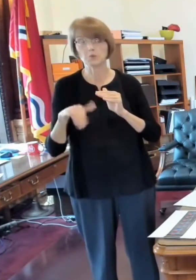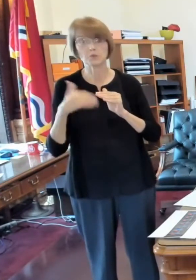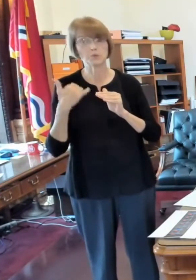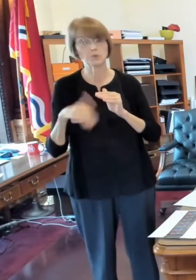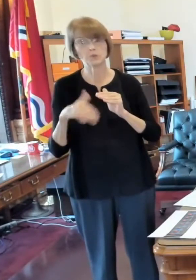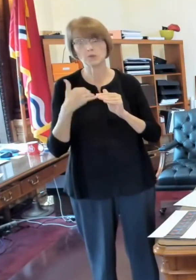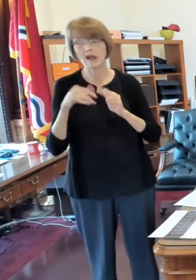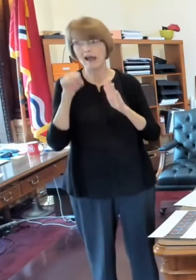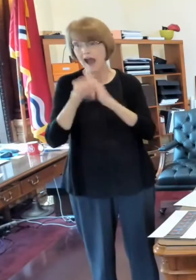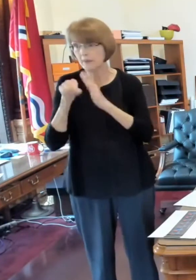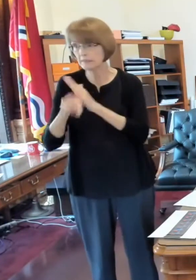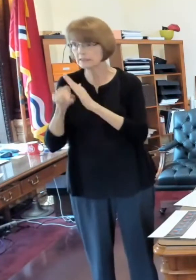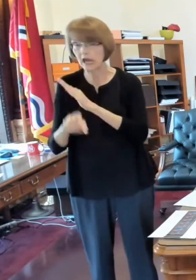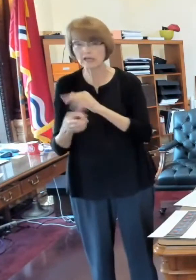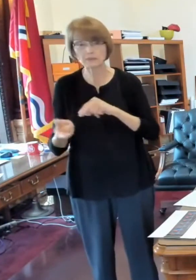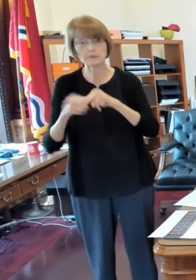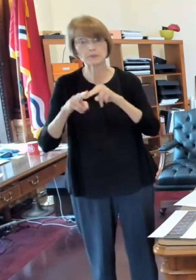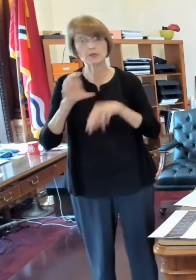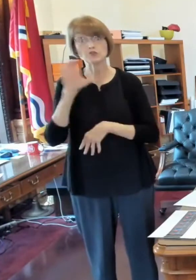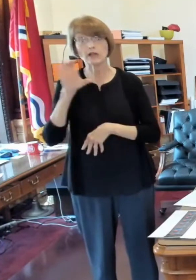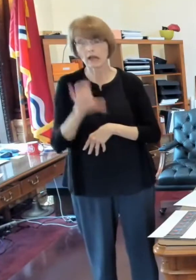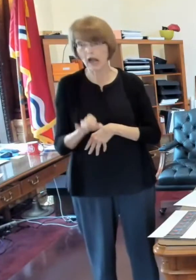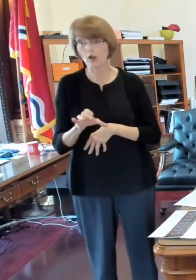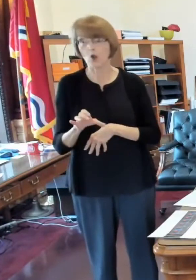of homicides that they're having. Chicago was up